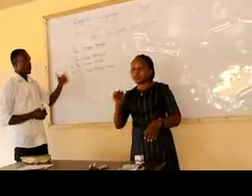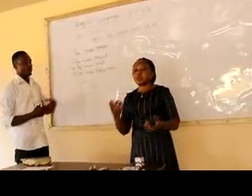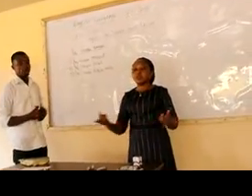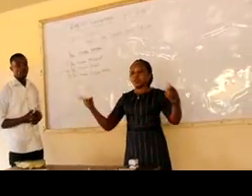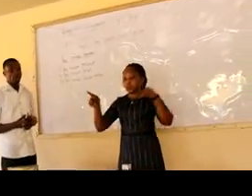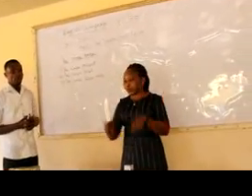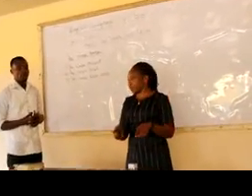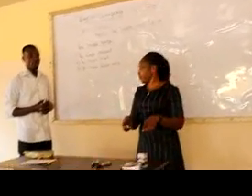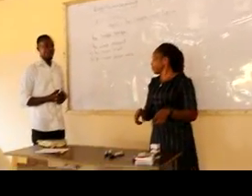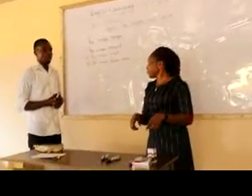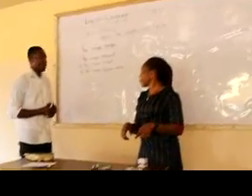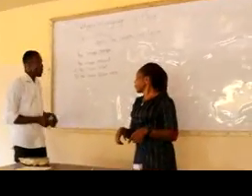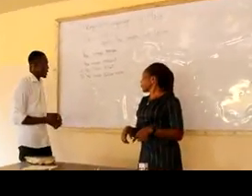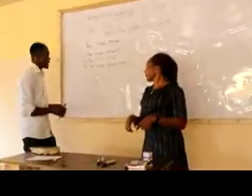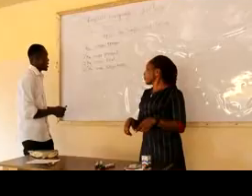or pronoun.